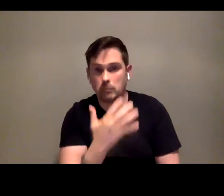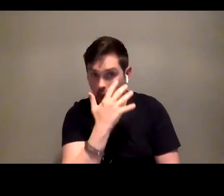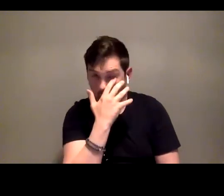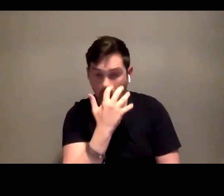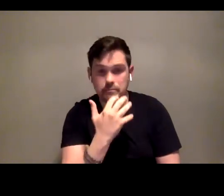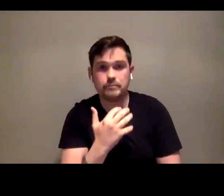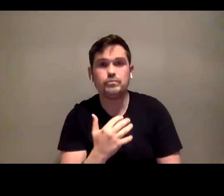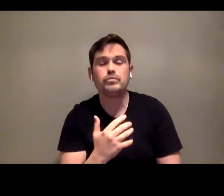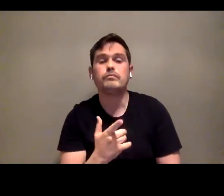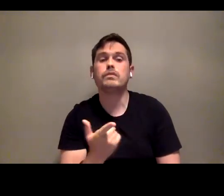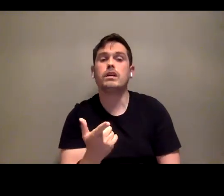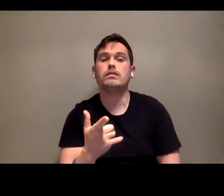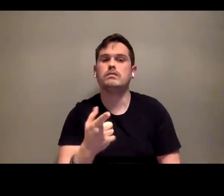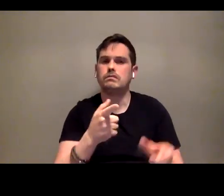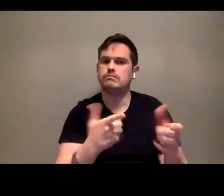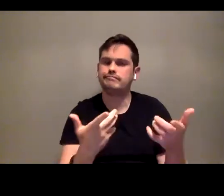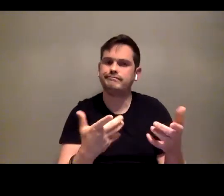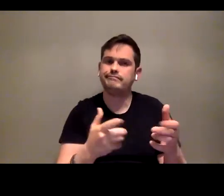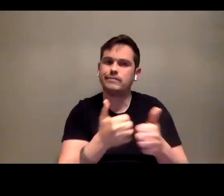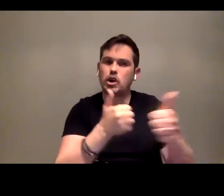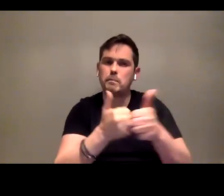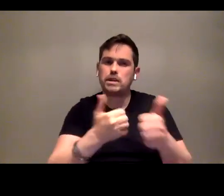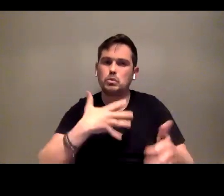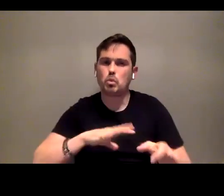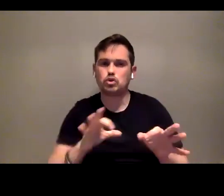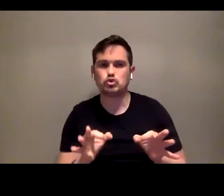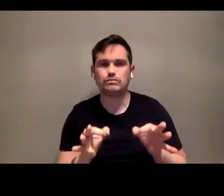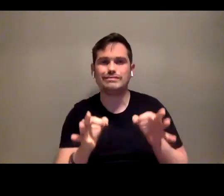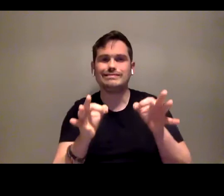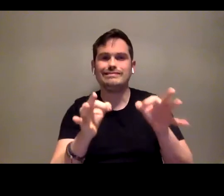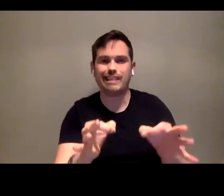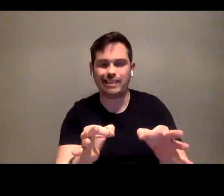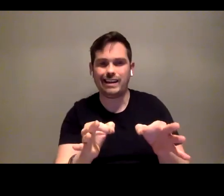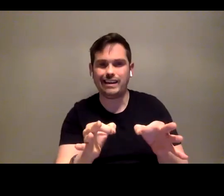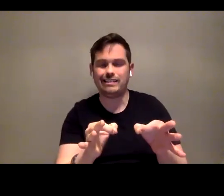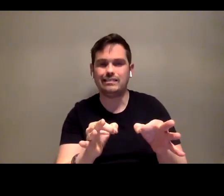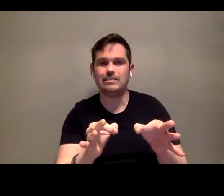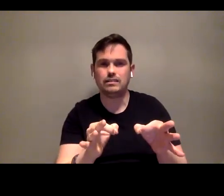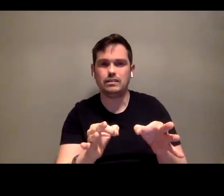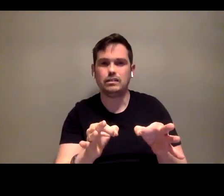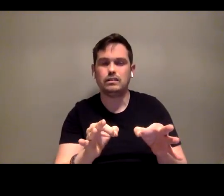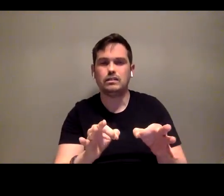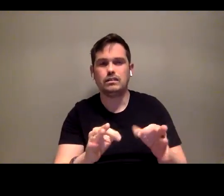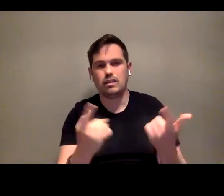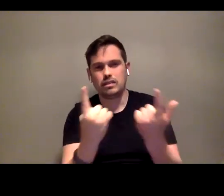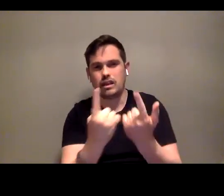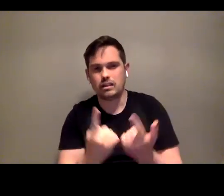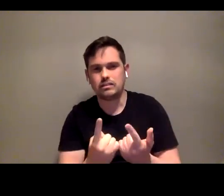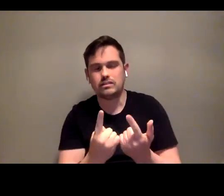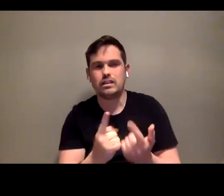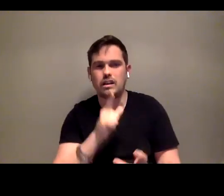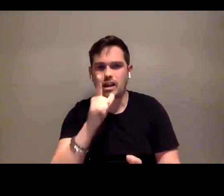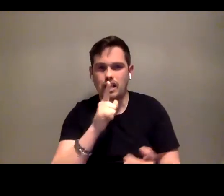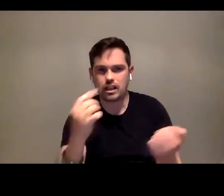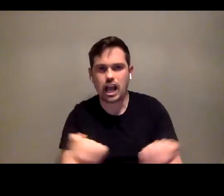which are looking to delay the conditions that would bring them here and encourage electrification. So our solution for that is to introduce Scotland's